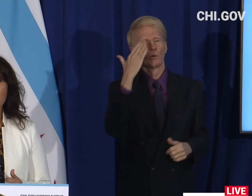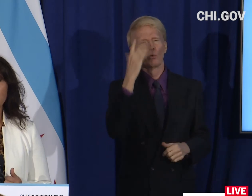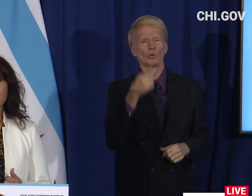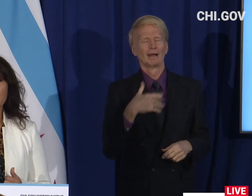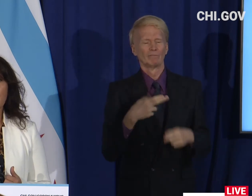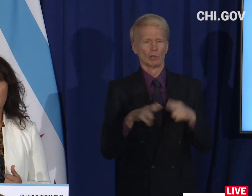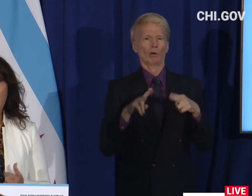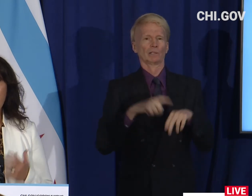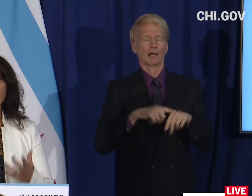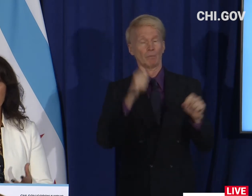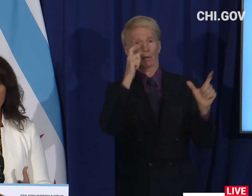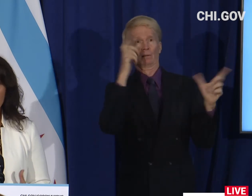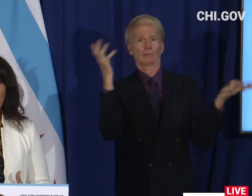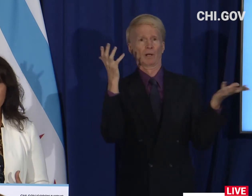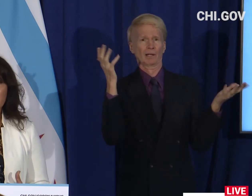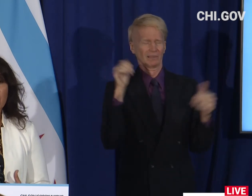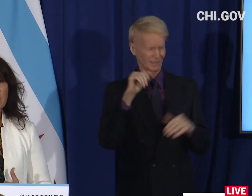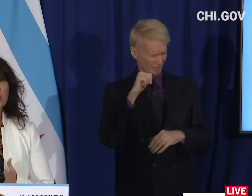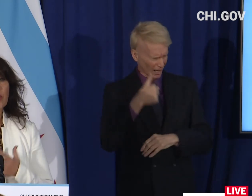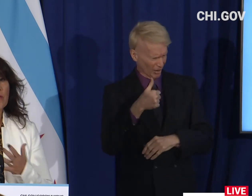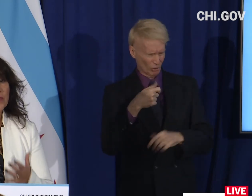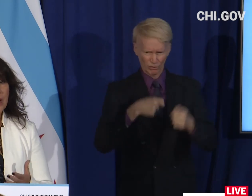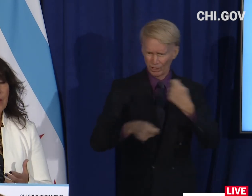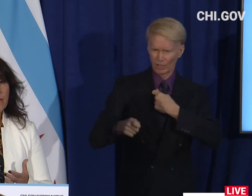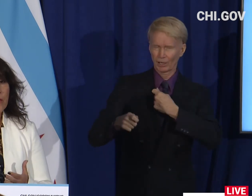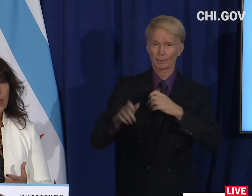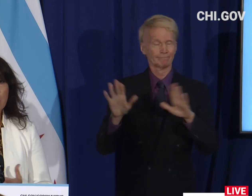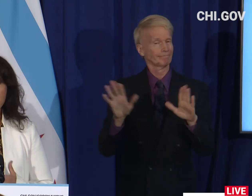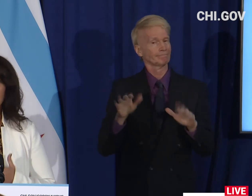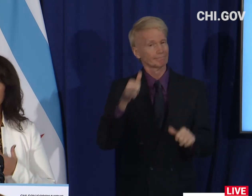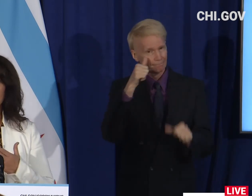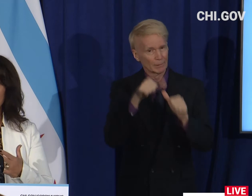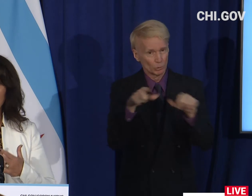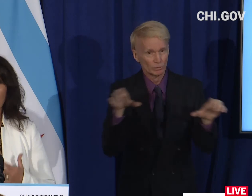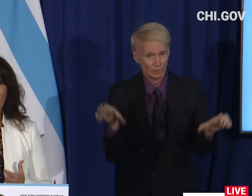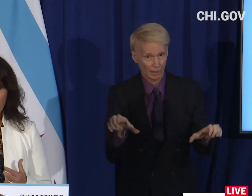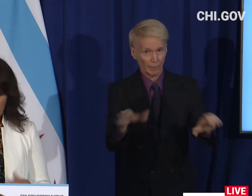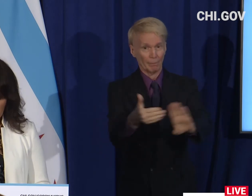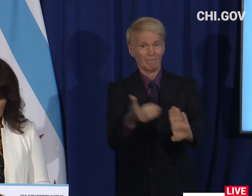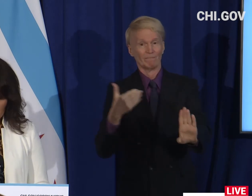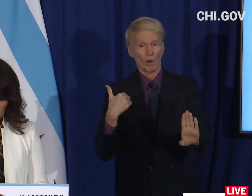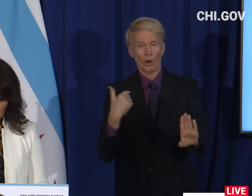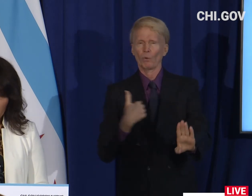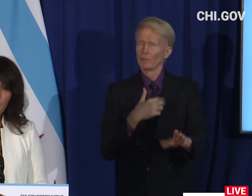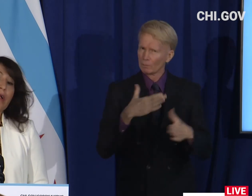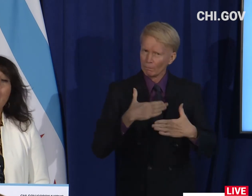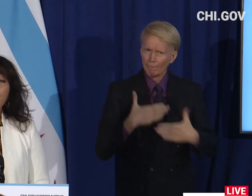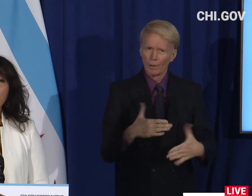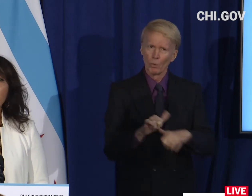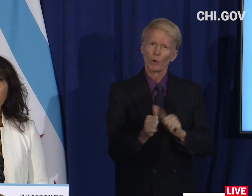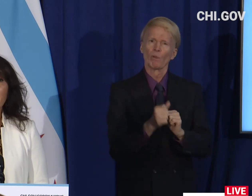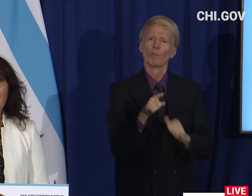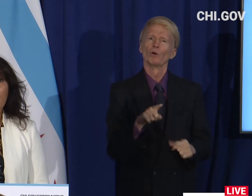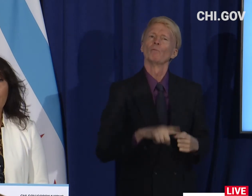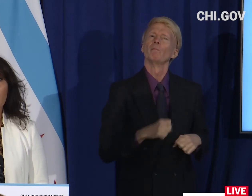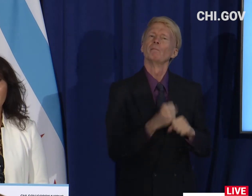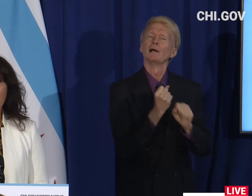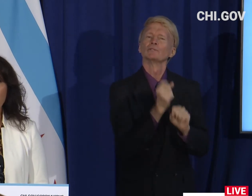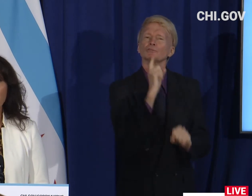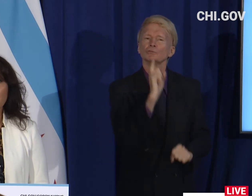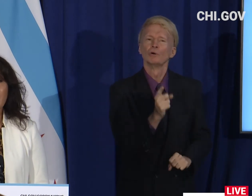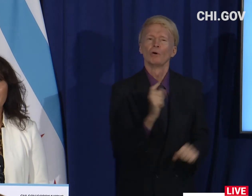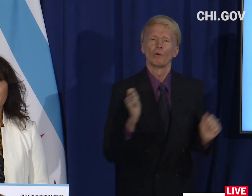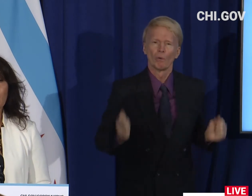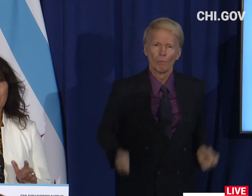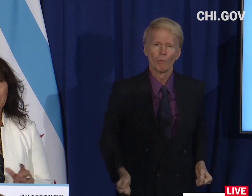to operationalize these changes, but you've done it before. We will be working with you to ensure that we're